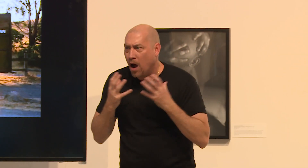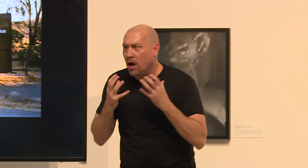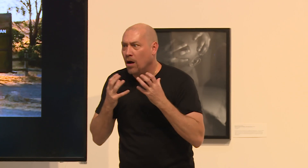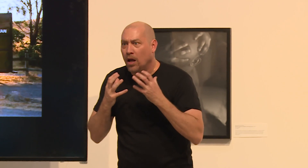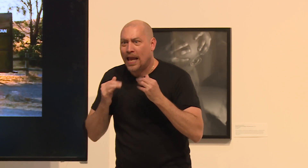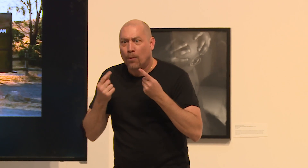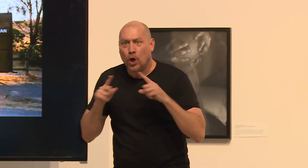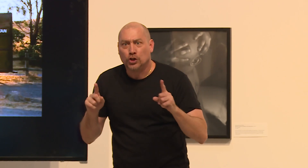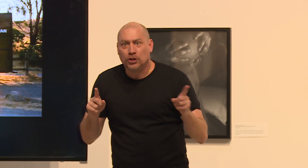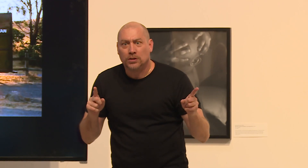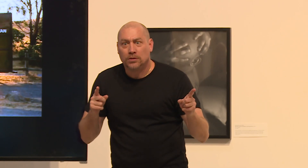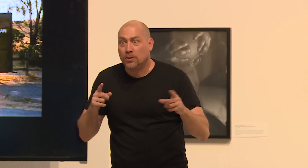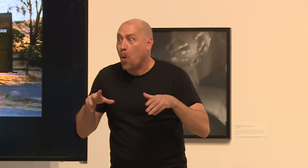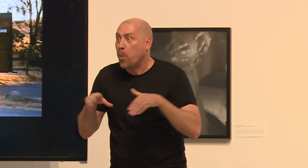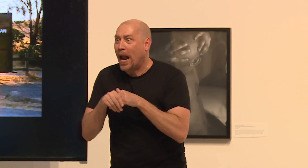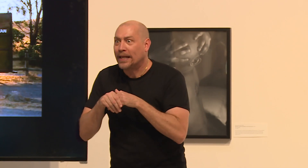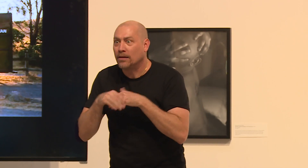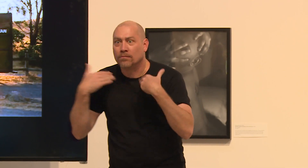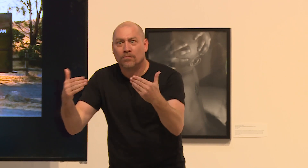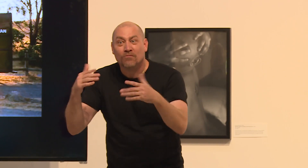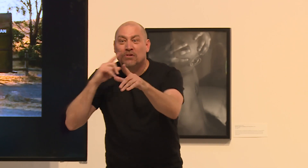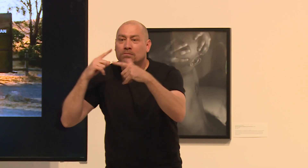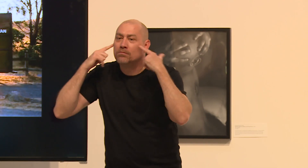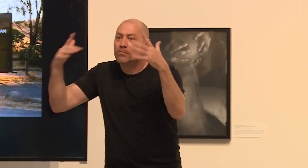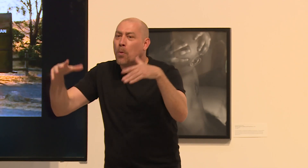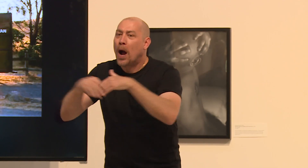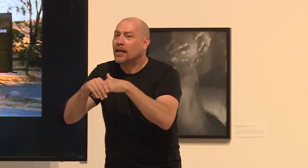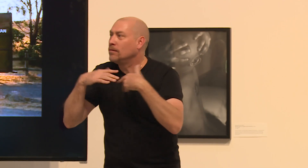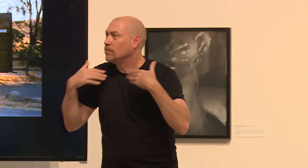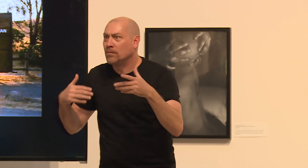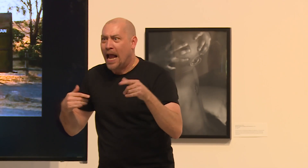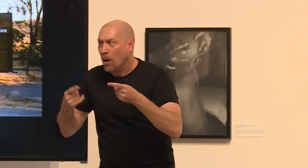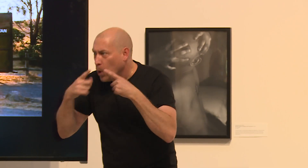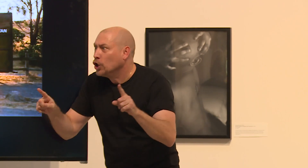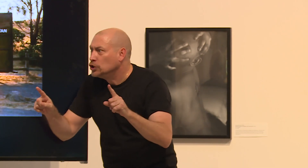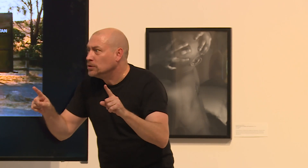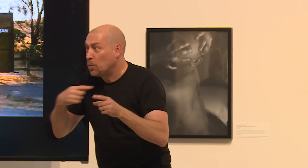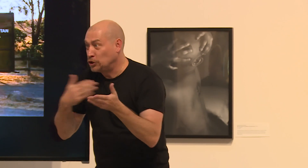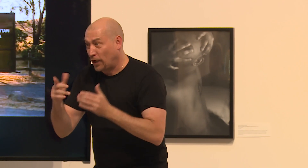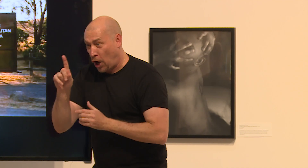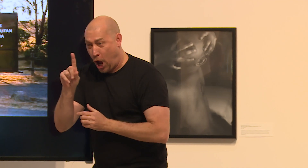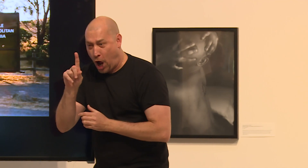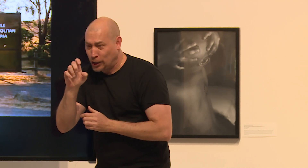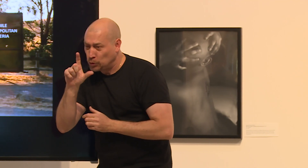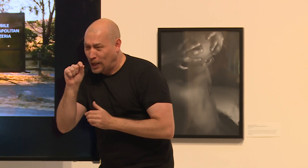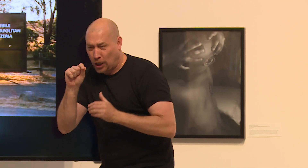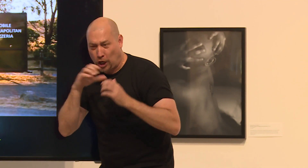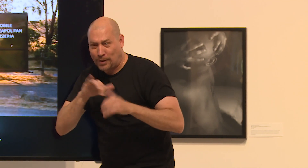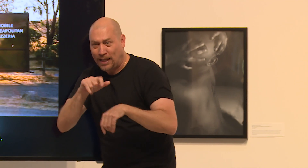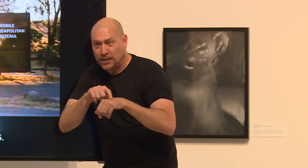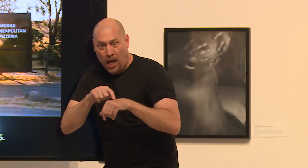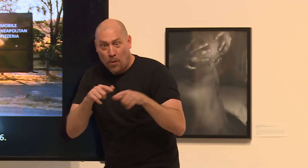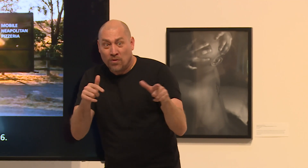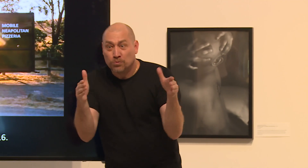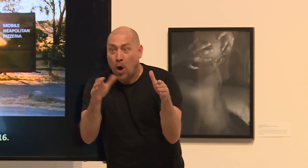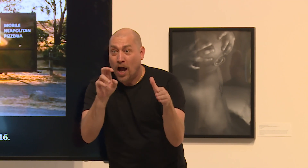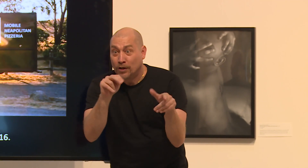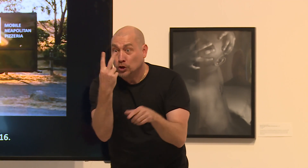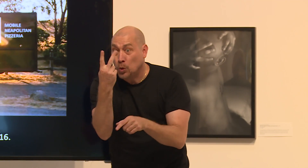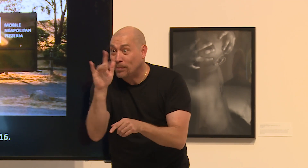you with so much weight, if you're driving down the road, it can start swaying. But then people started saying, well, come on, we want you for this wedding. And we were thinking, okay,